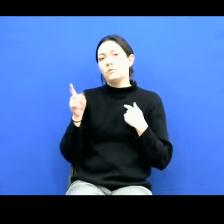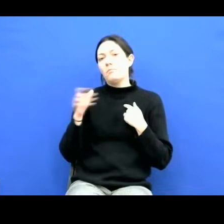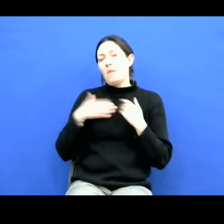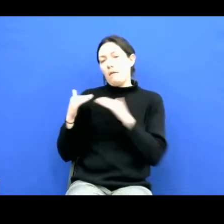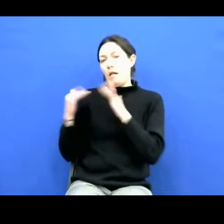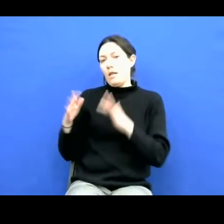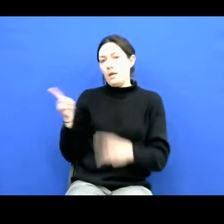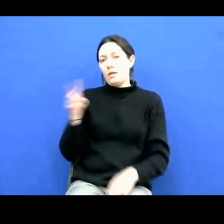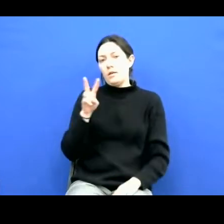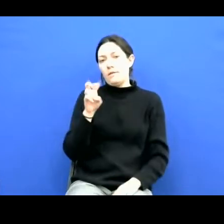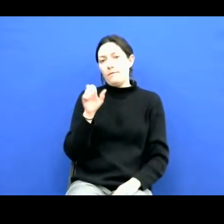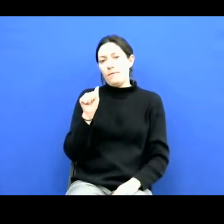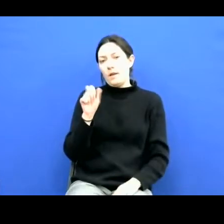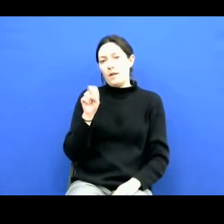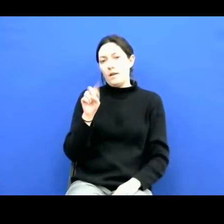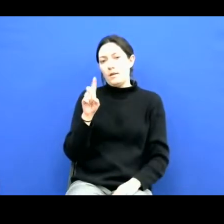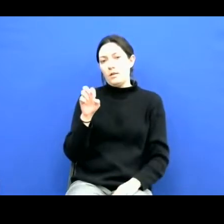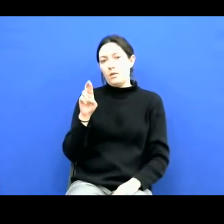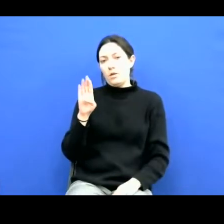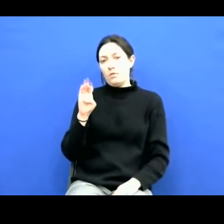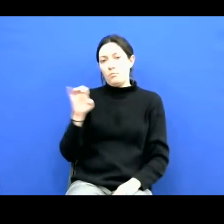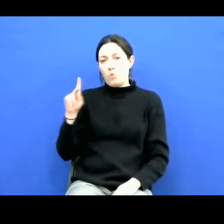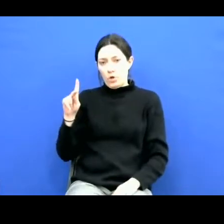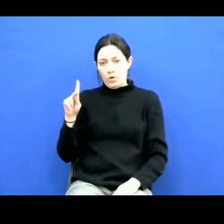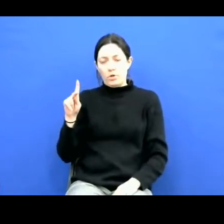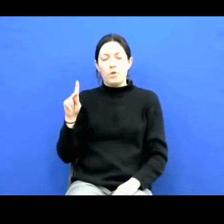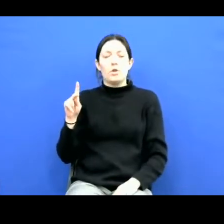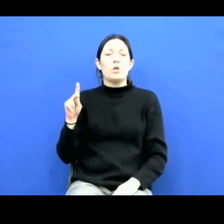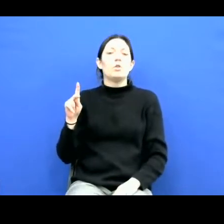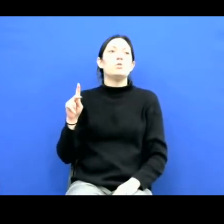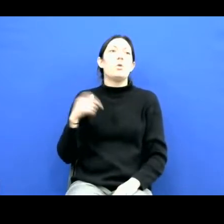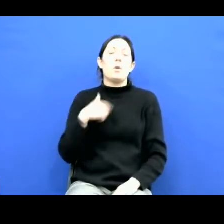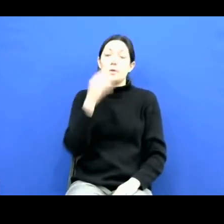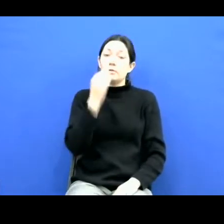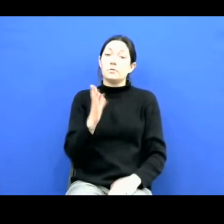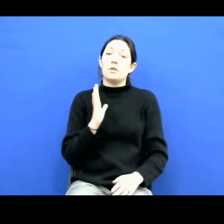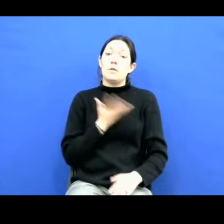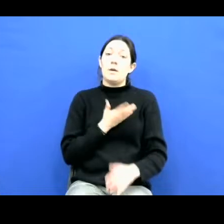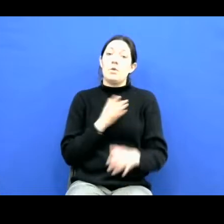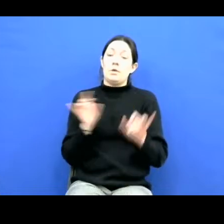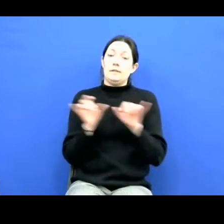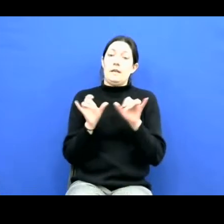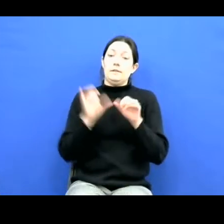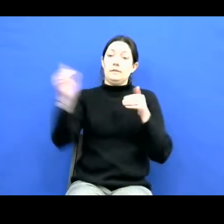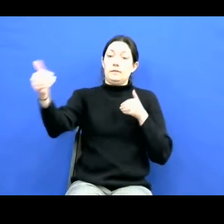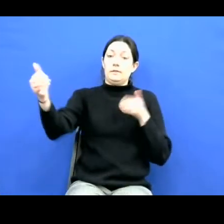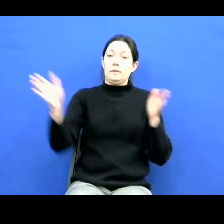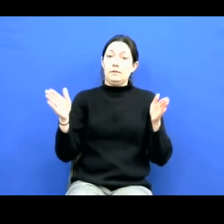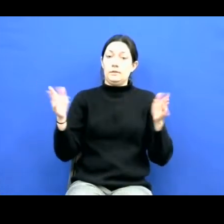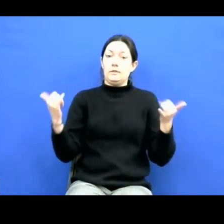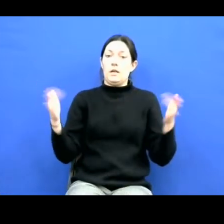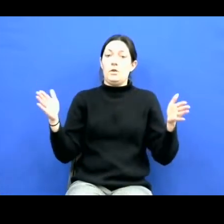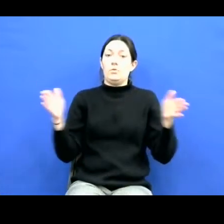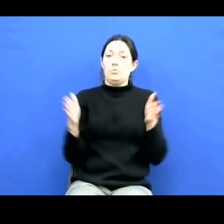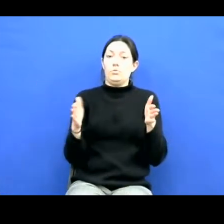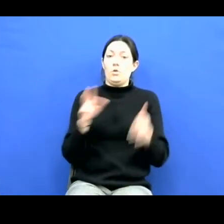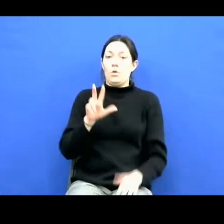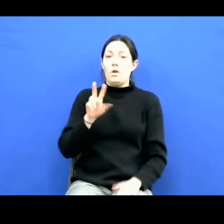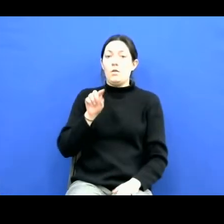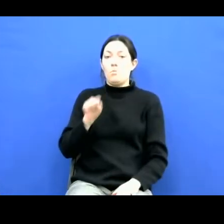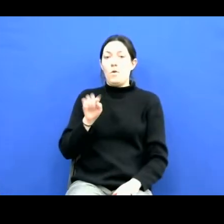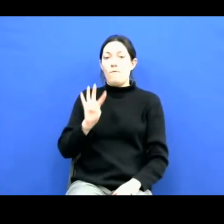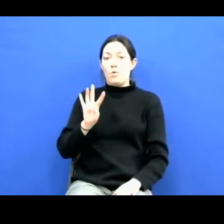our layout revision, which has reduced our megawatt size, our DC size, down to 3.47